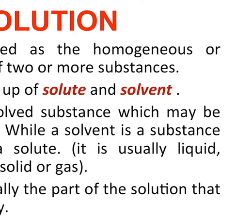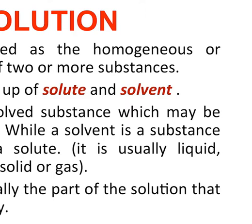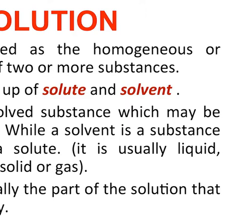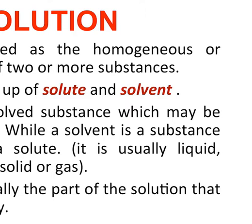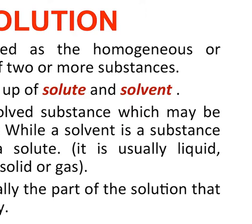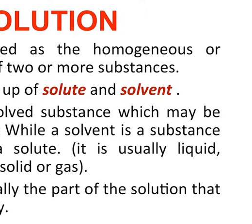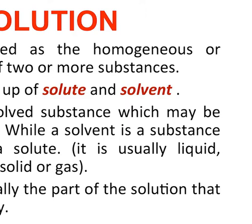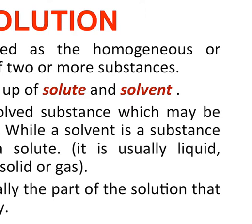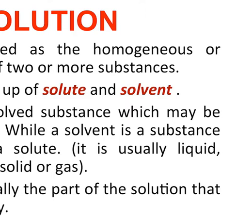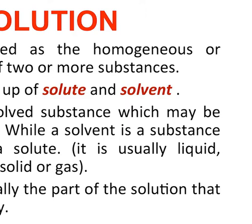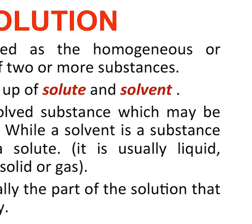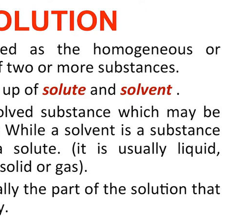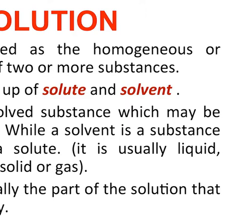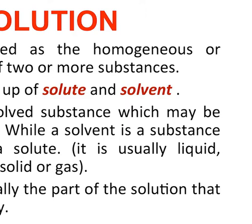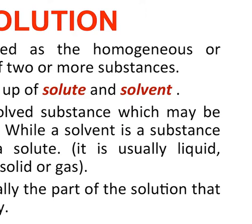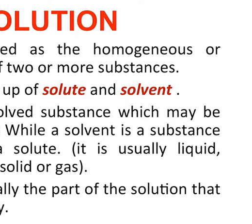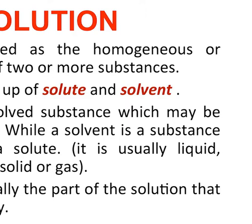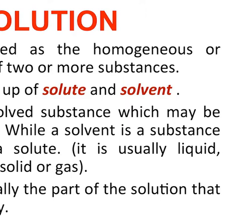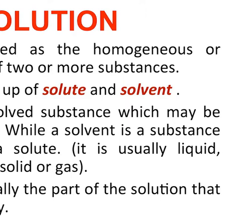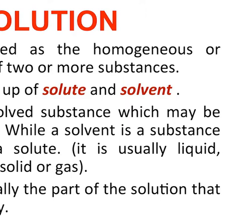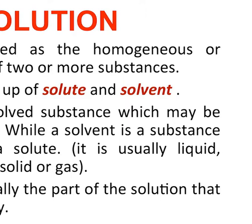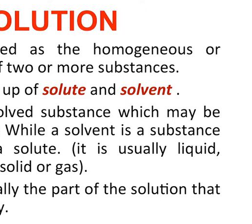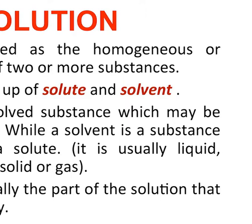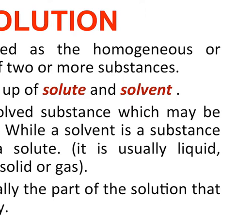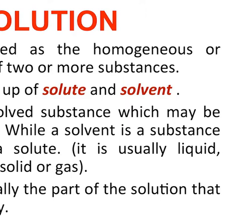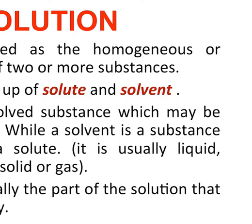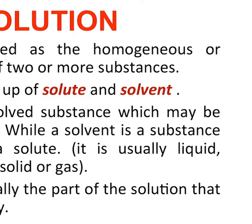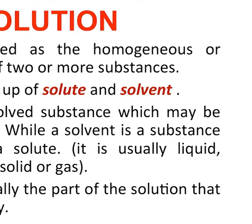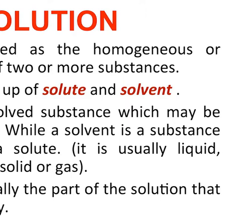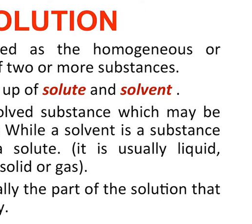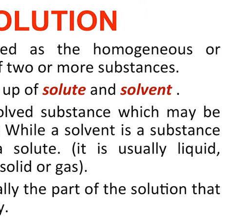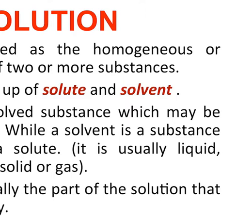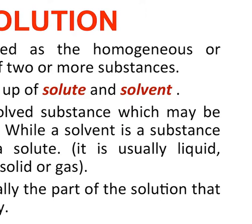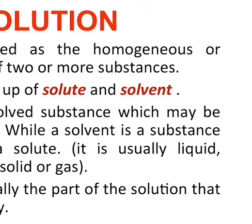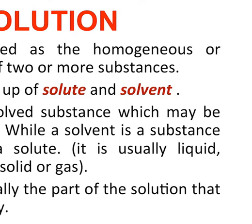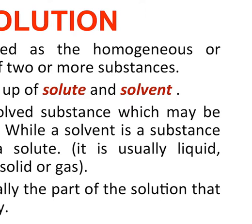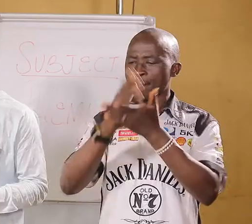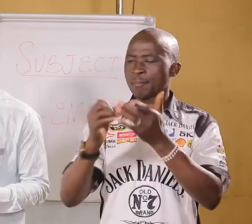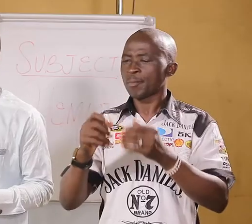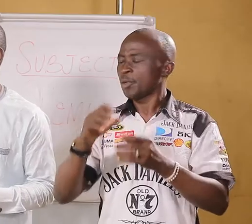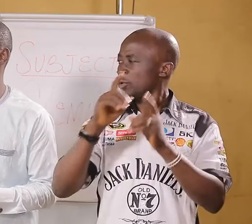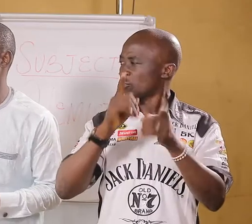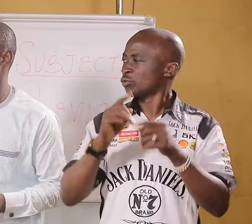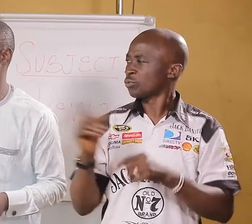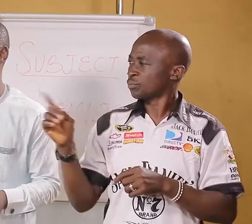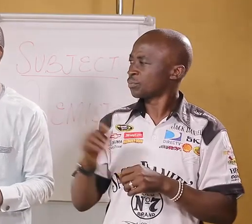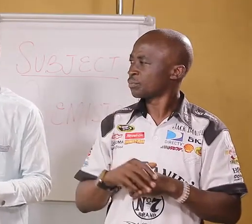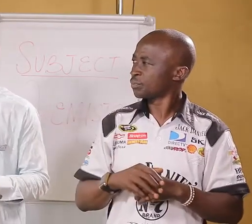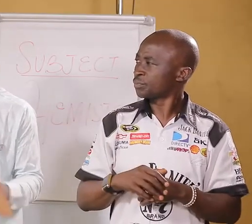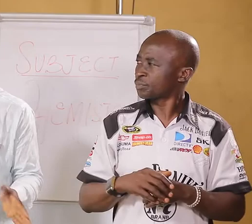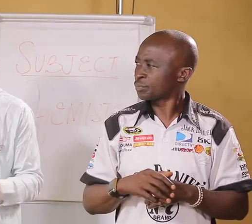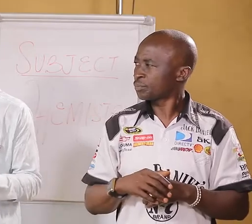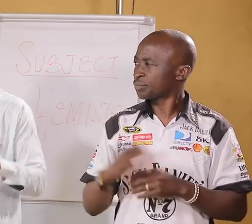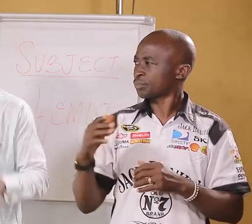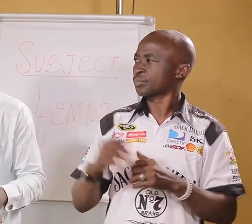take note of the fact that usually the solvent is always the larger part of the solution. Having said that, then we'll go